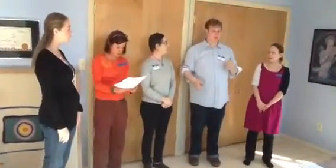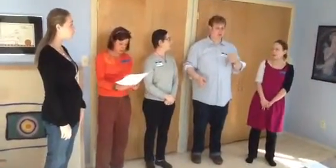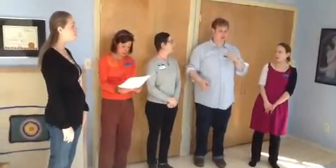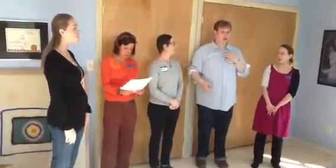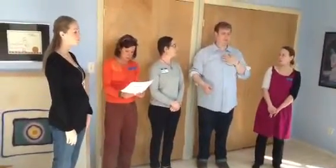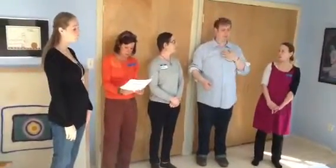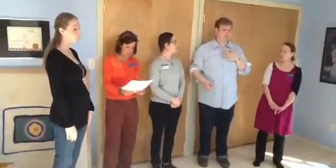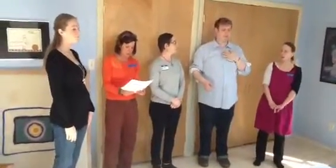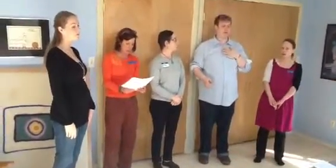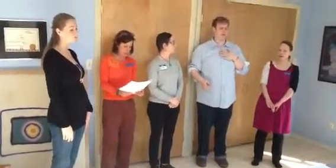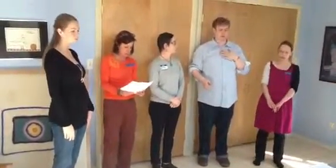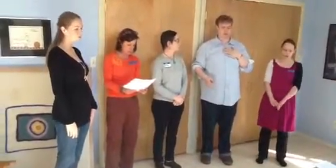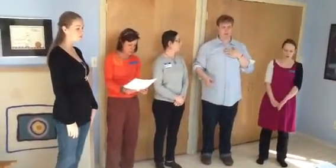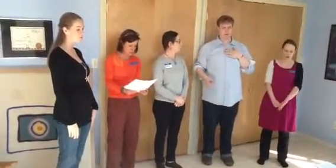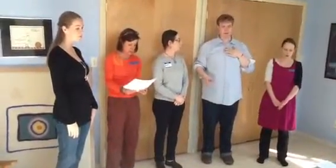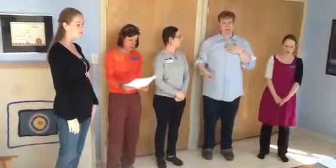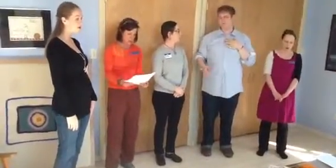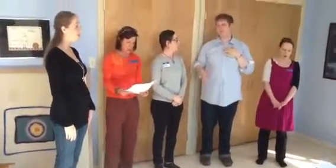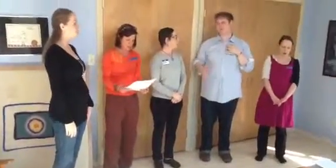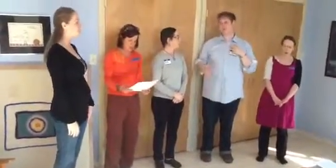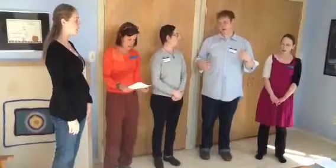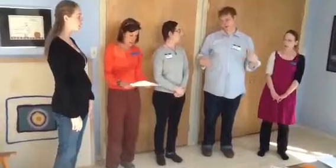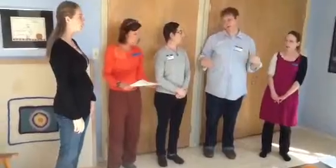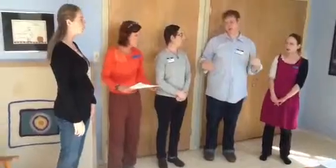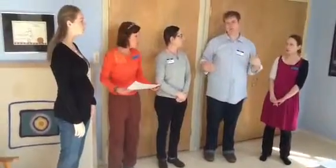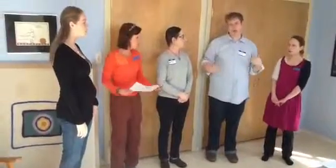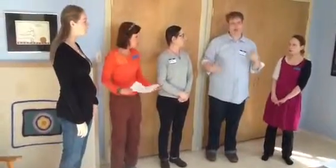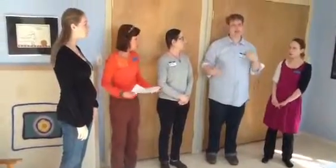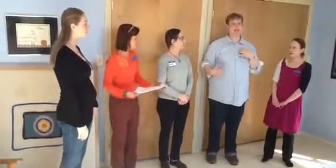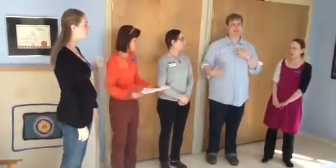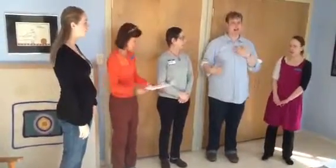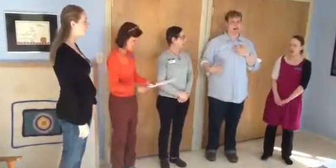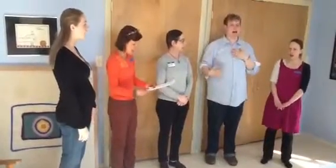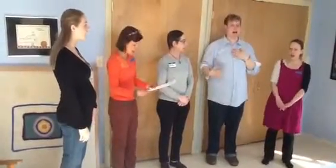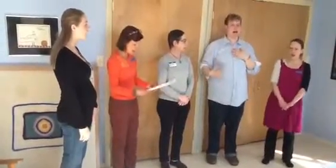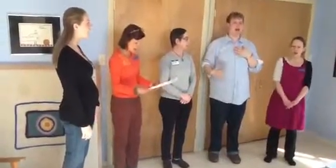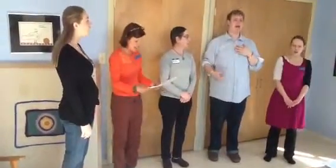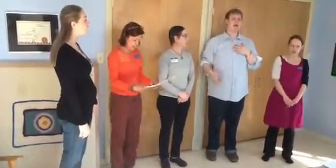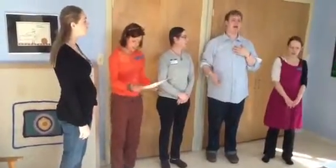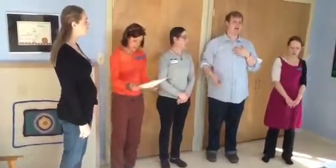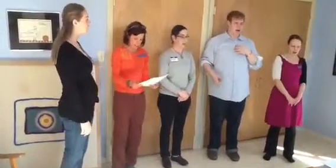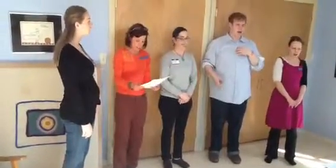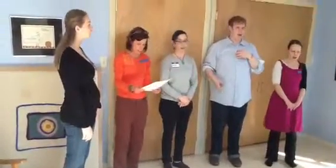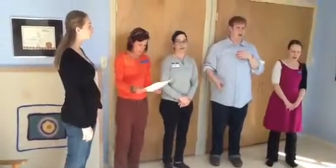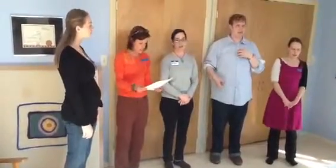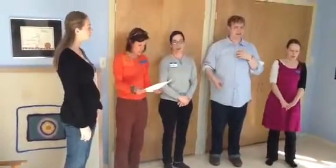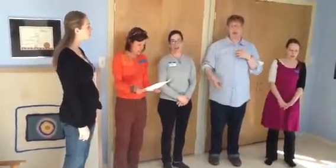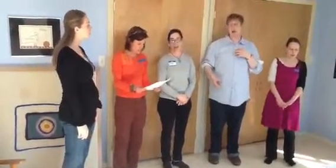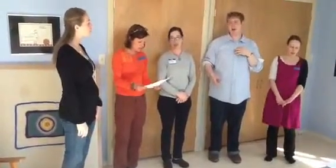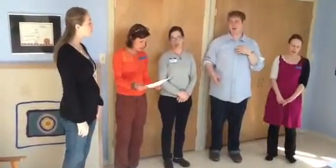blue, and purple too. The rainbow paints the sky in colors that are